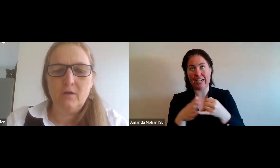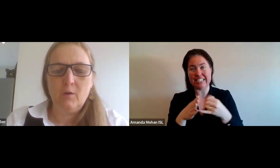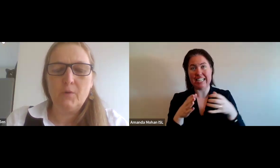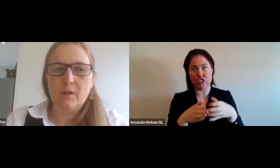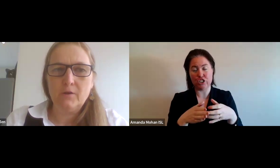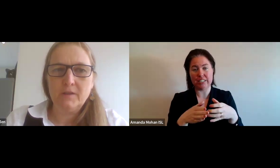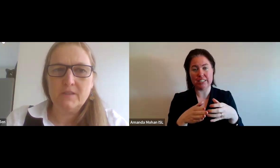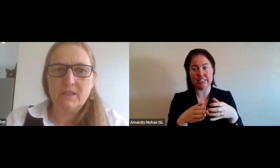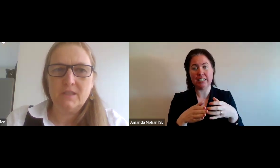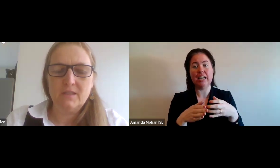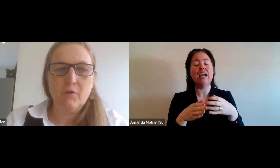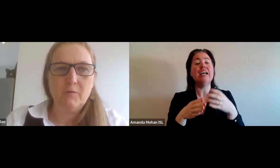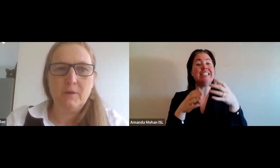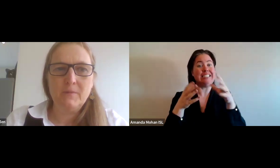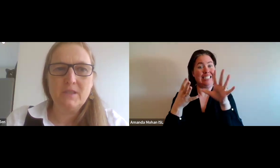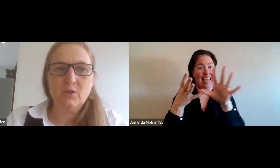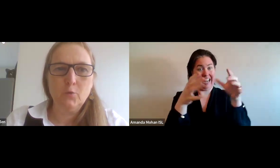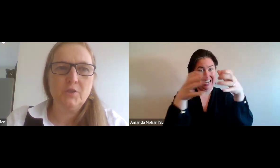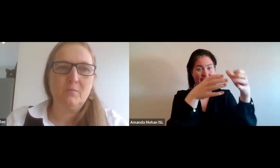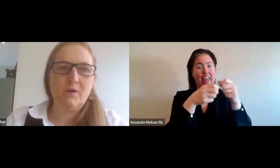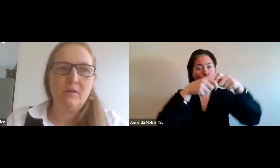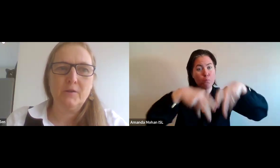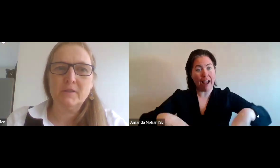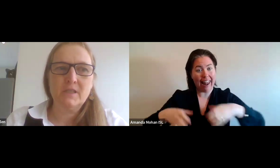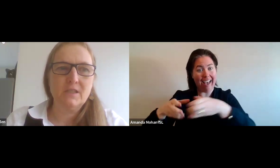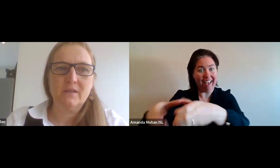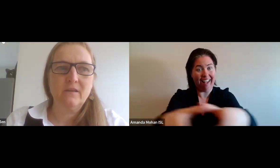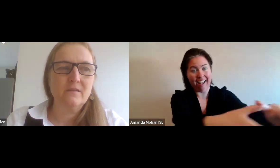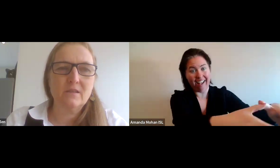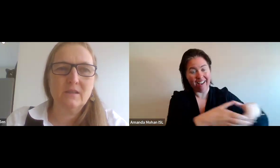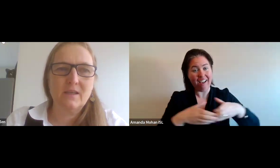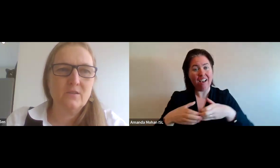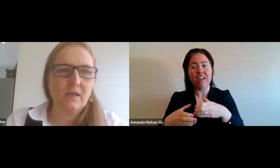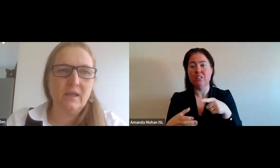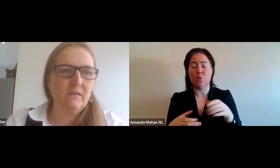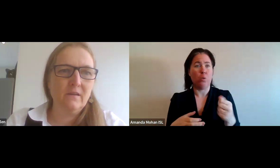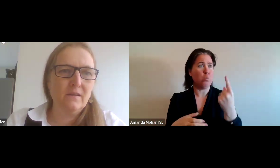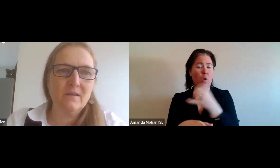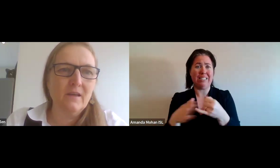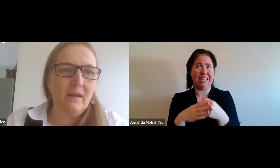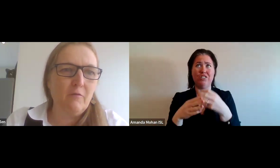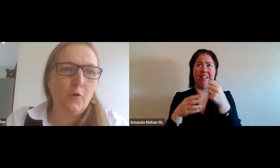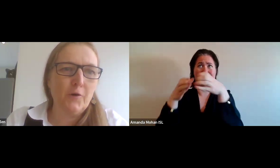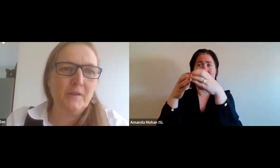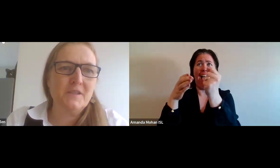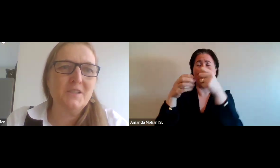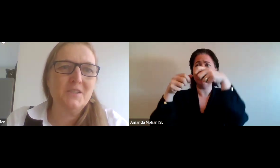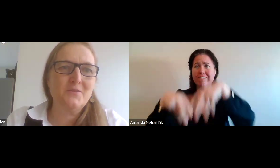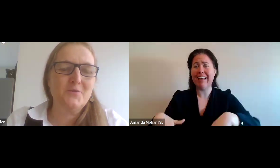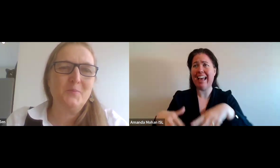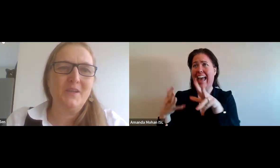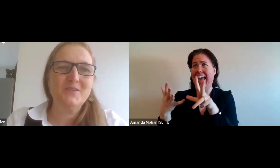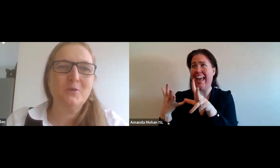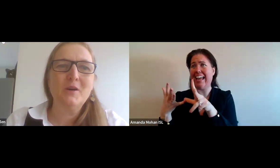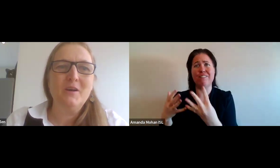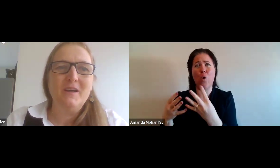4 umbrella organizations, and one of them is a huge umbrella organization. I think it has 84 organizations